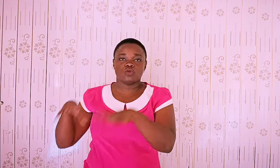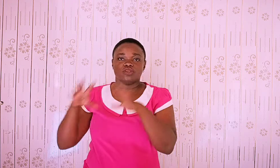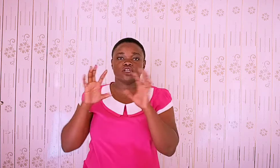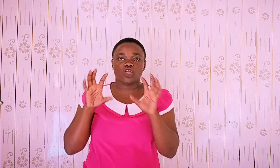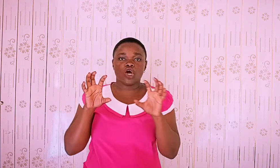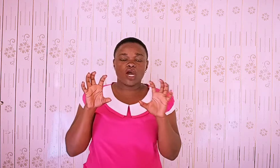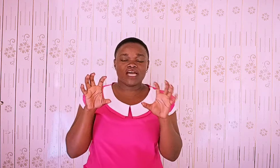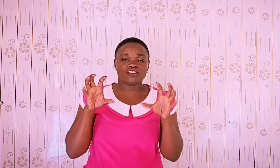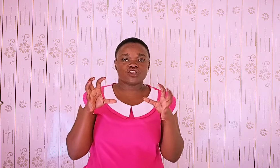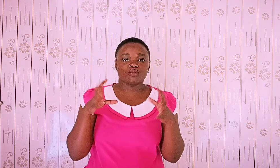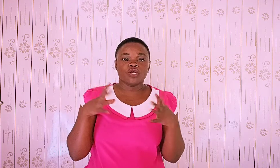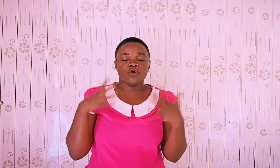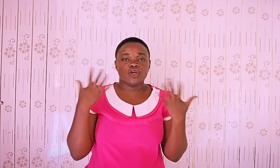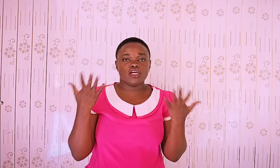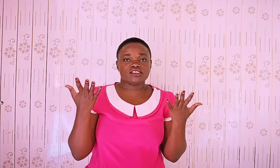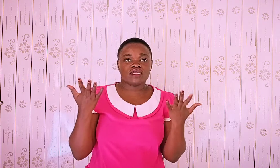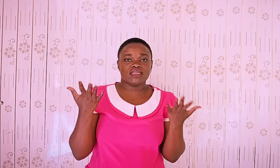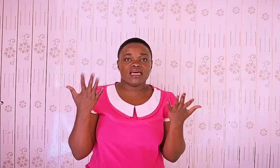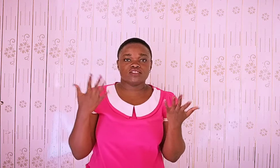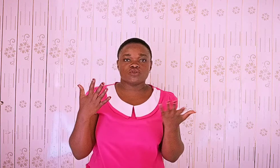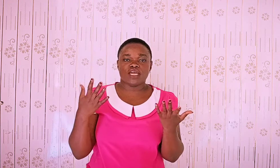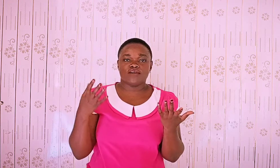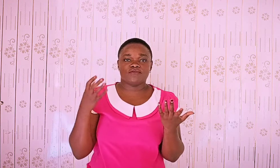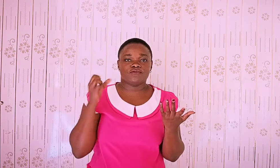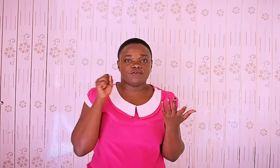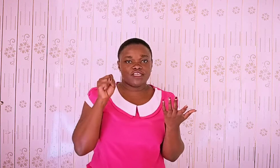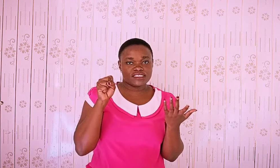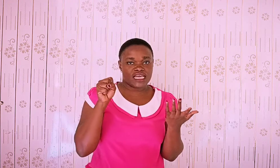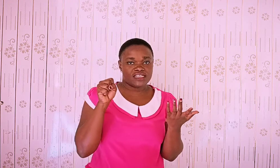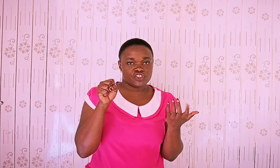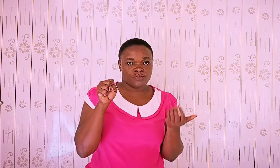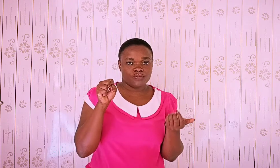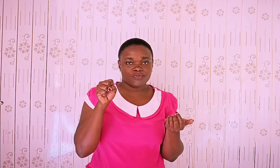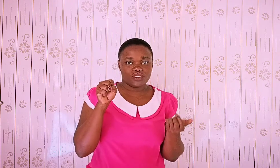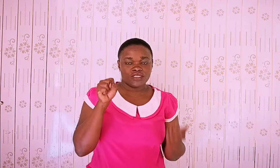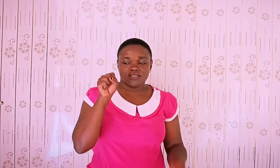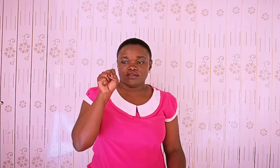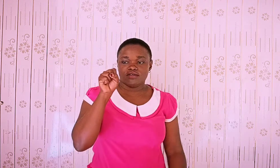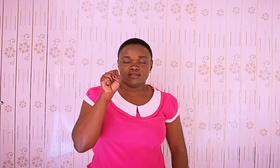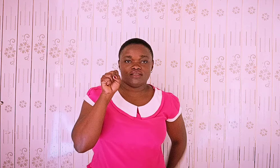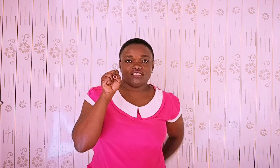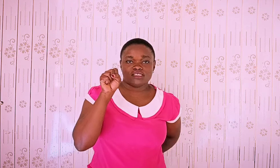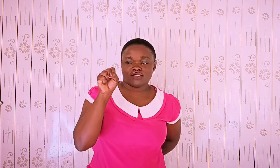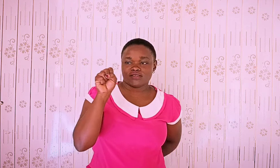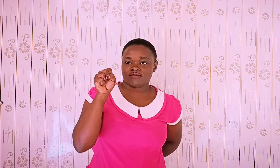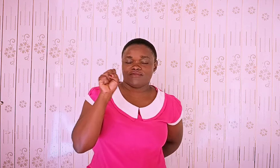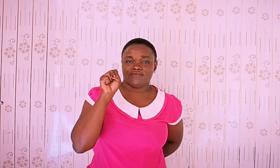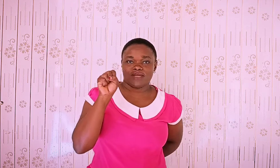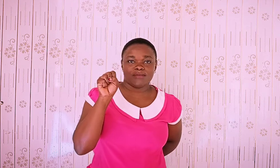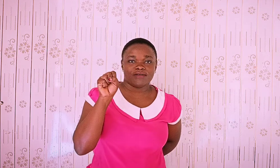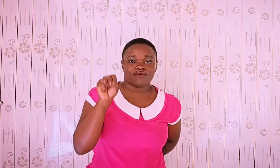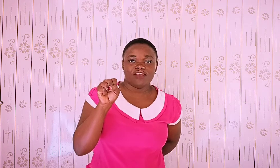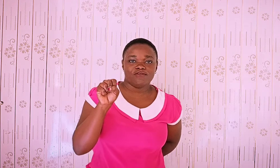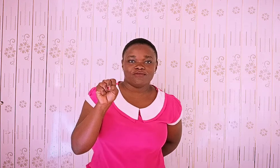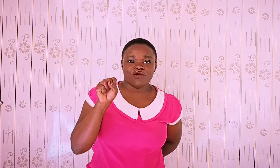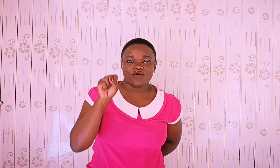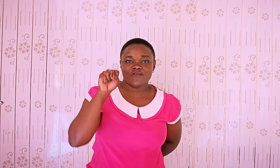with claw handshake. We also learned we have fist handshake. This is number 5. We